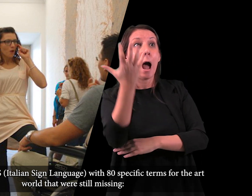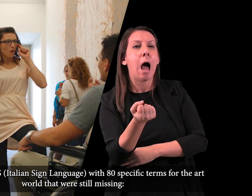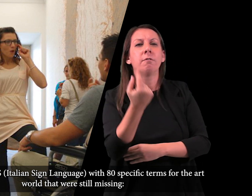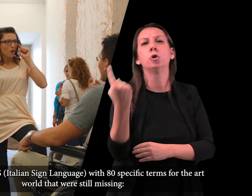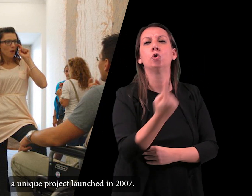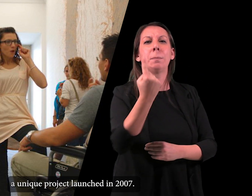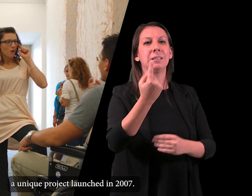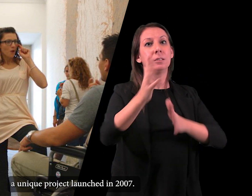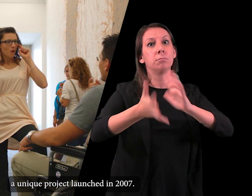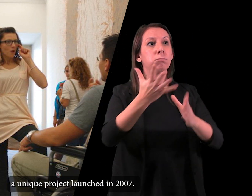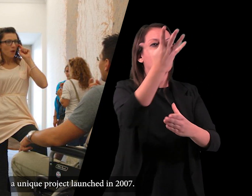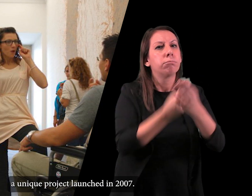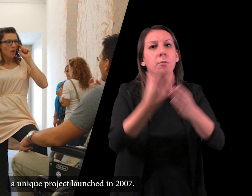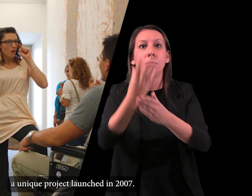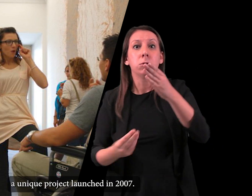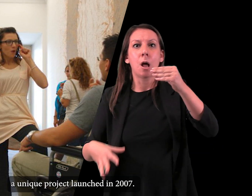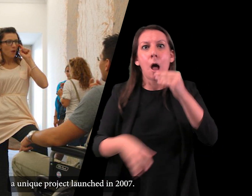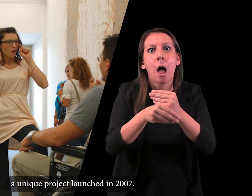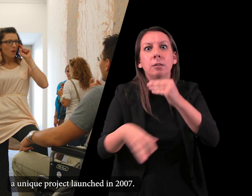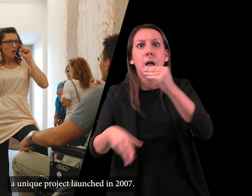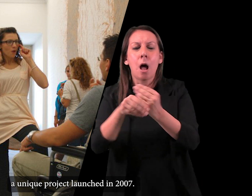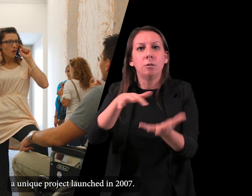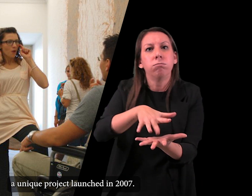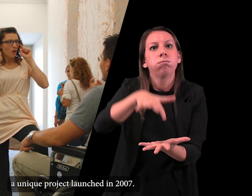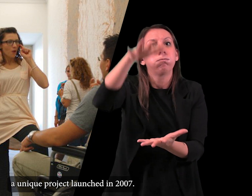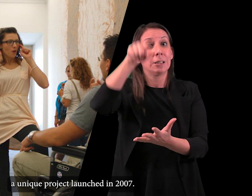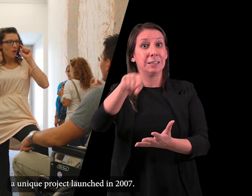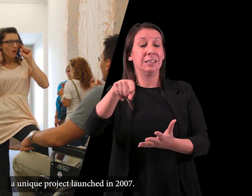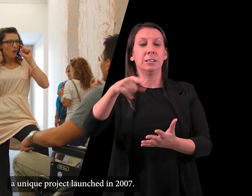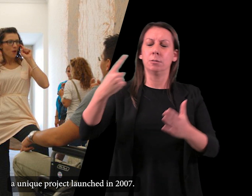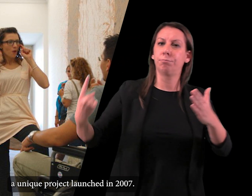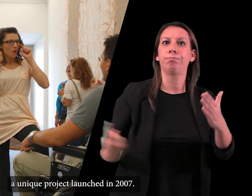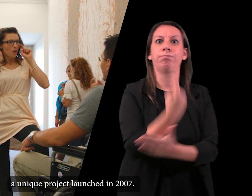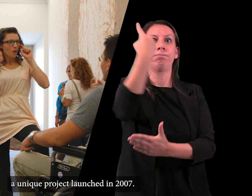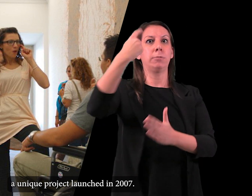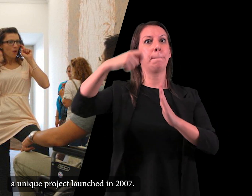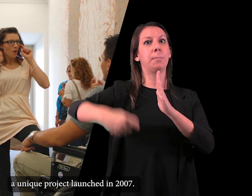A unique project launched in 2007.